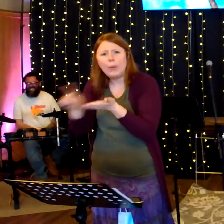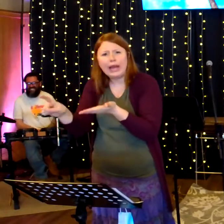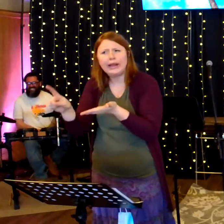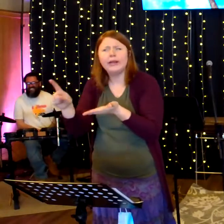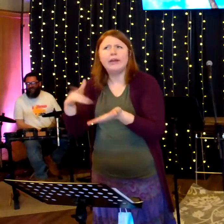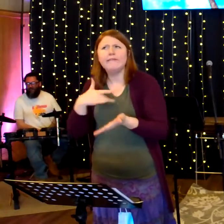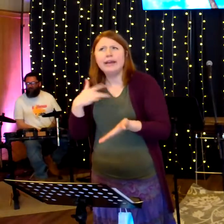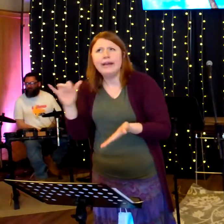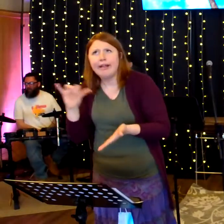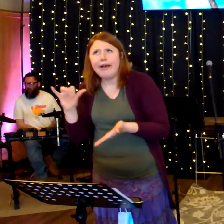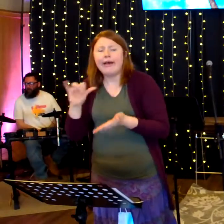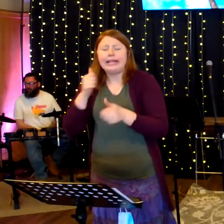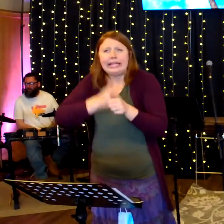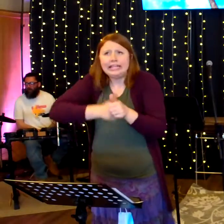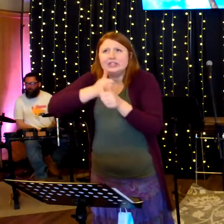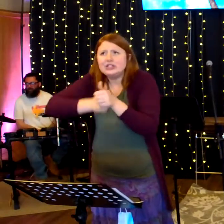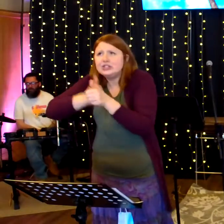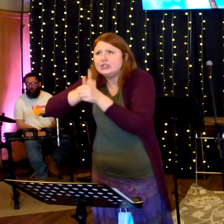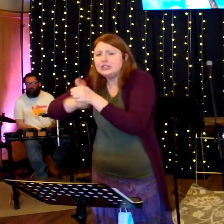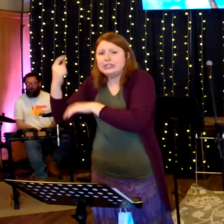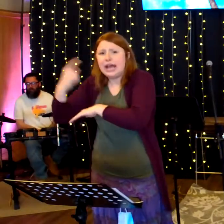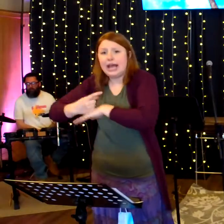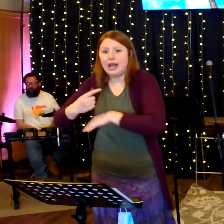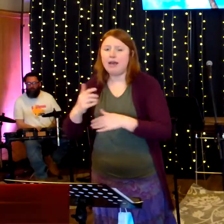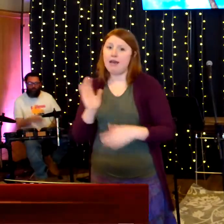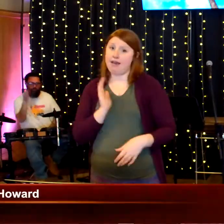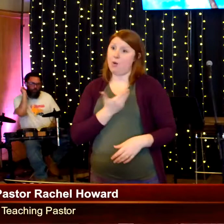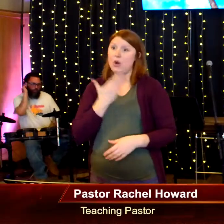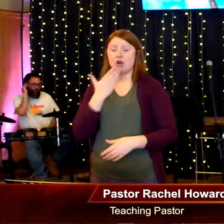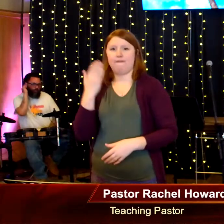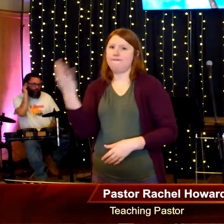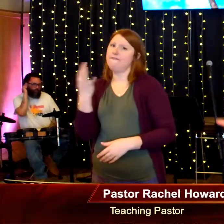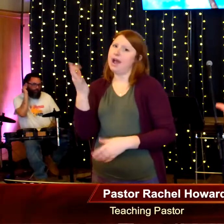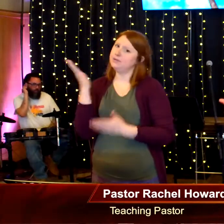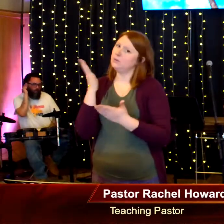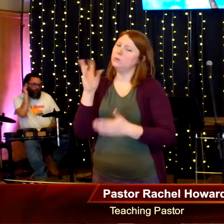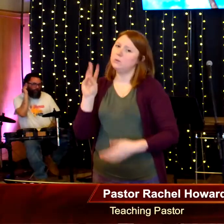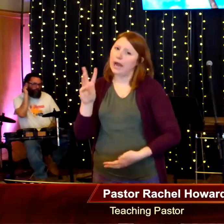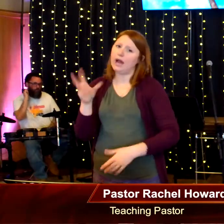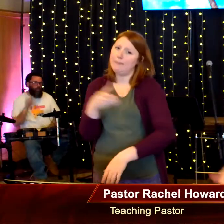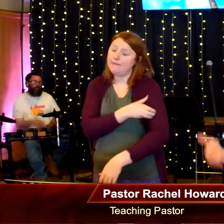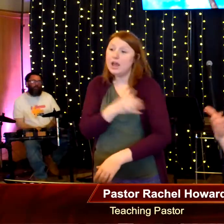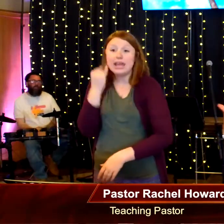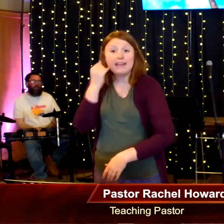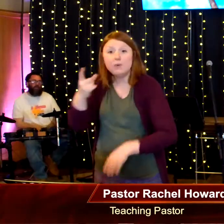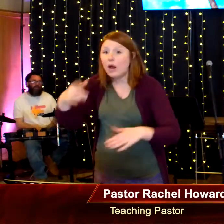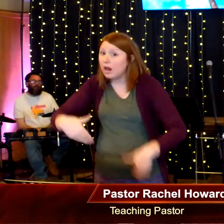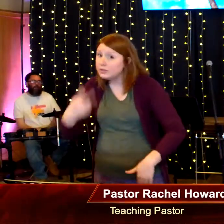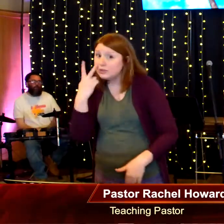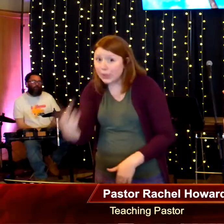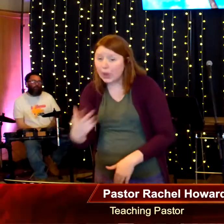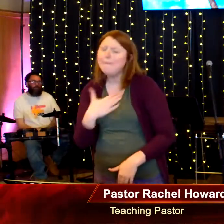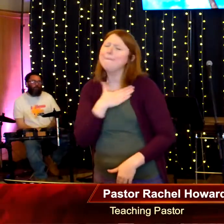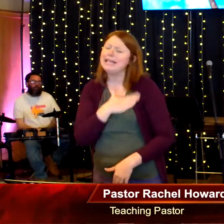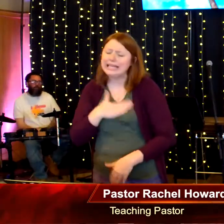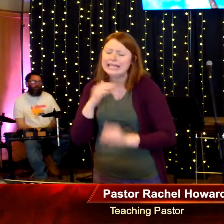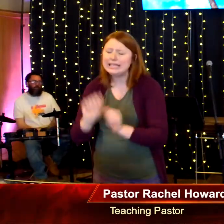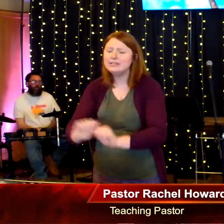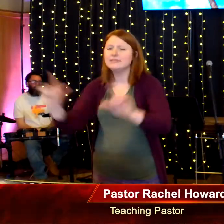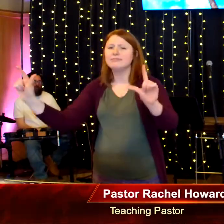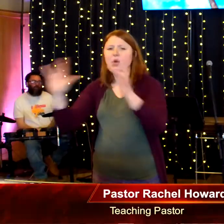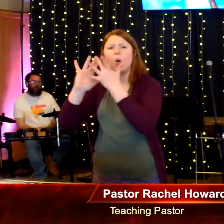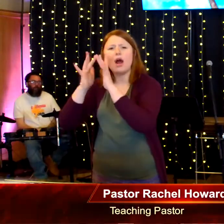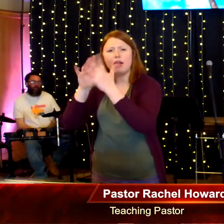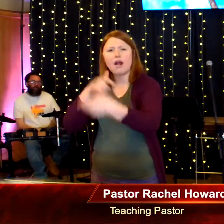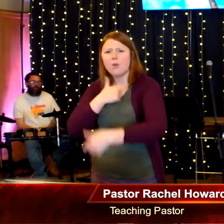that. You know, John mentioned our Good Friday service, and if you didn't get an opportunity to be here with us or to watch it, I would just encourage